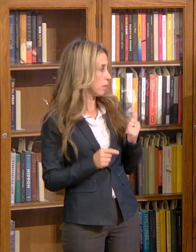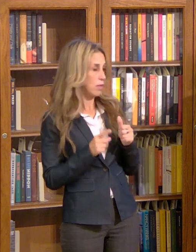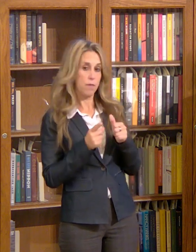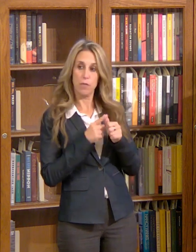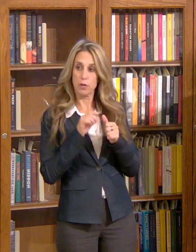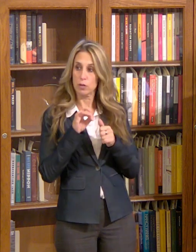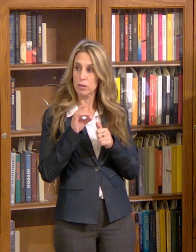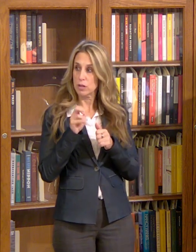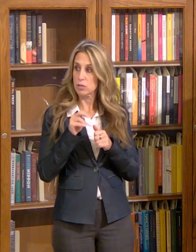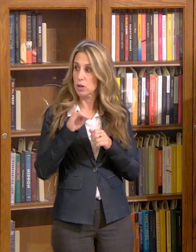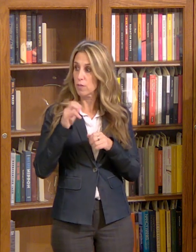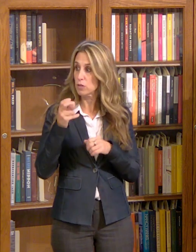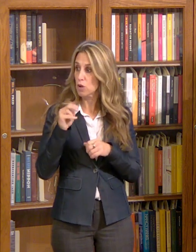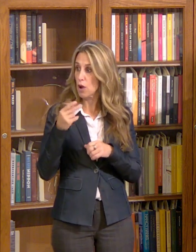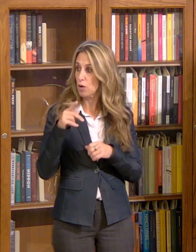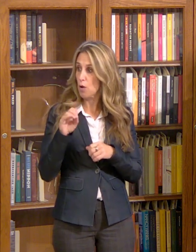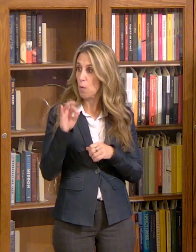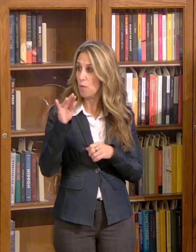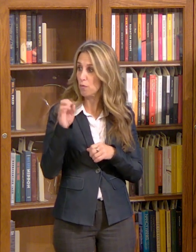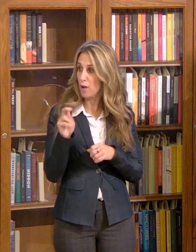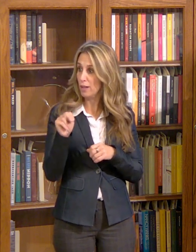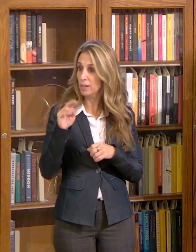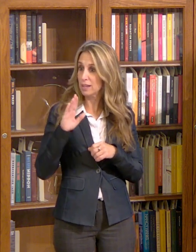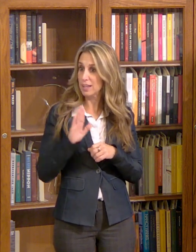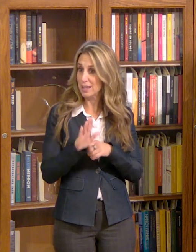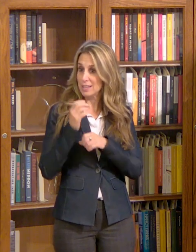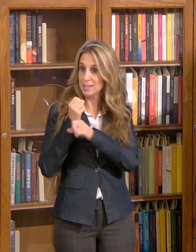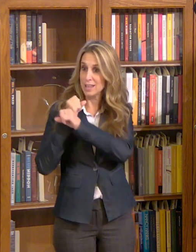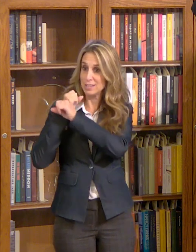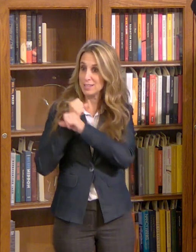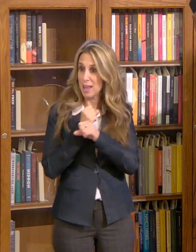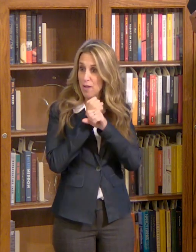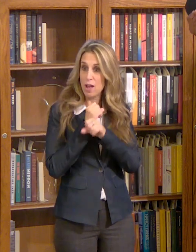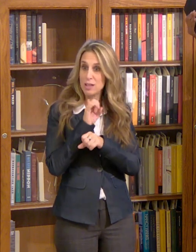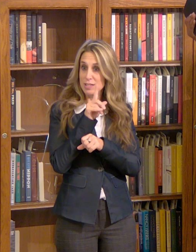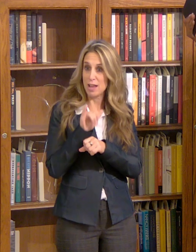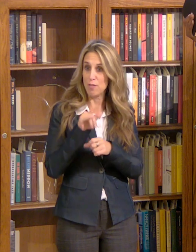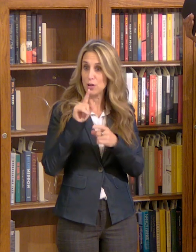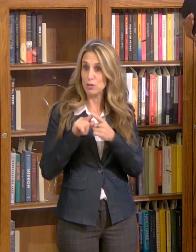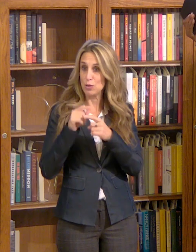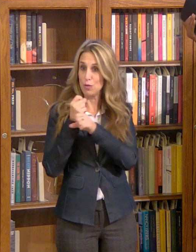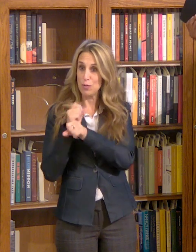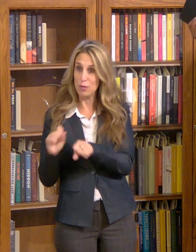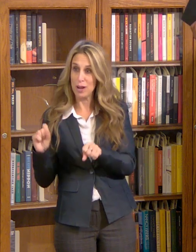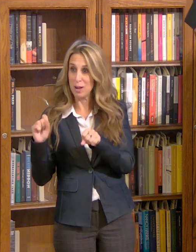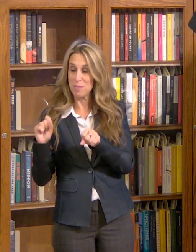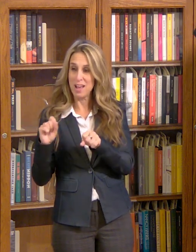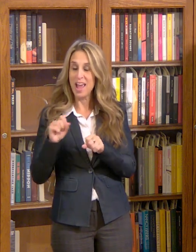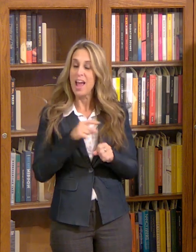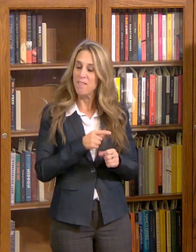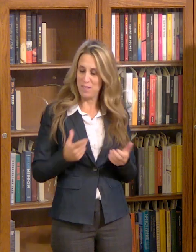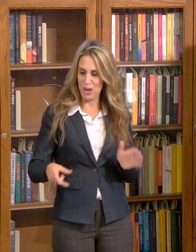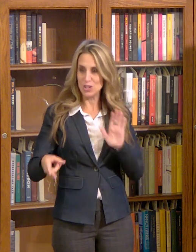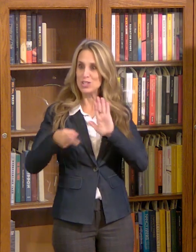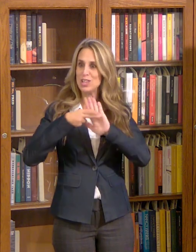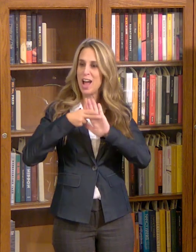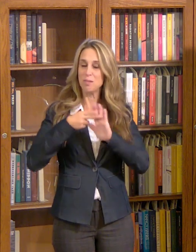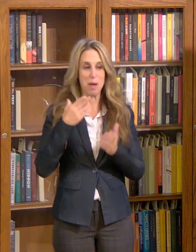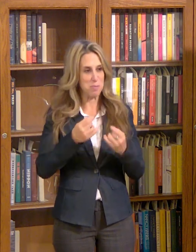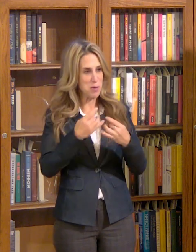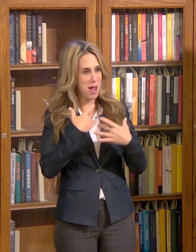of uh John hul Franklin From Slavery to Freedom signed yes you may hate me I I'll accept